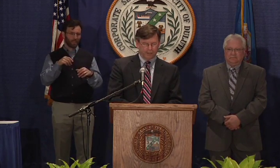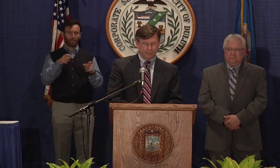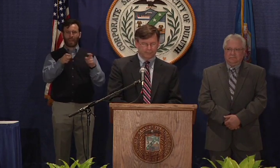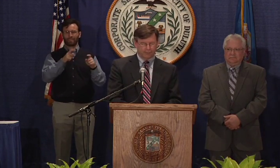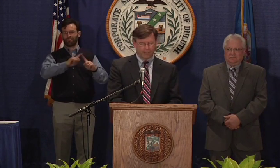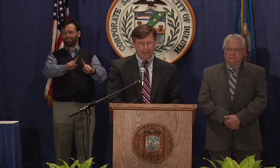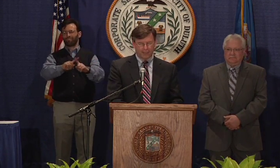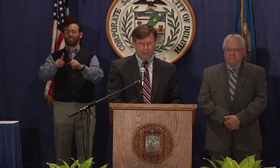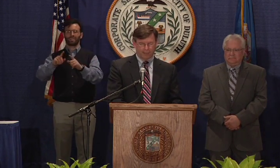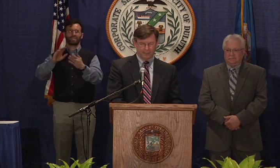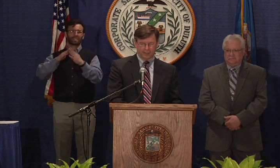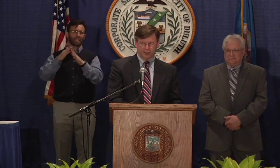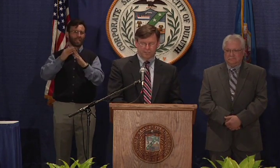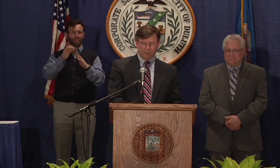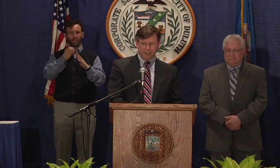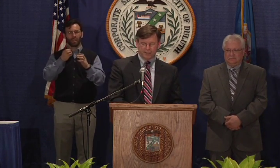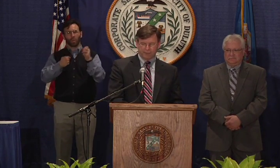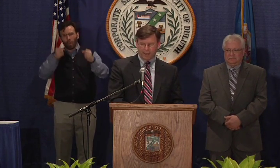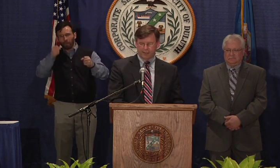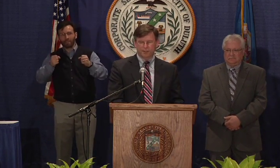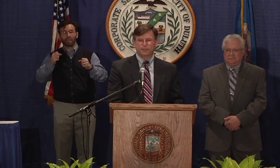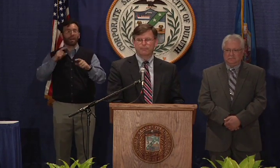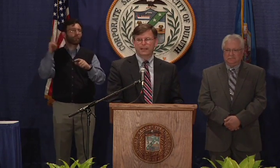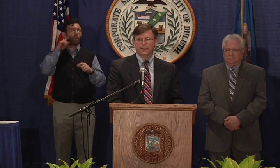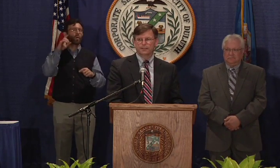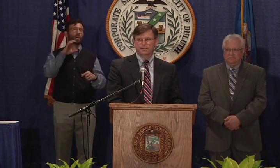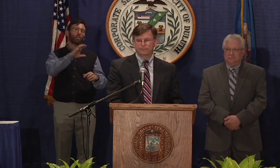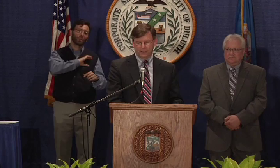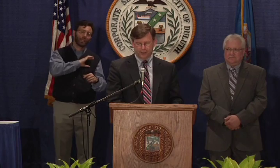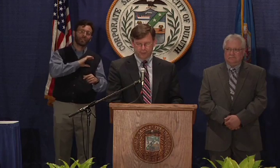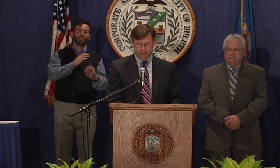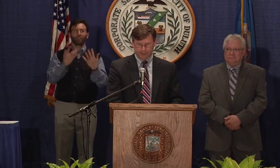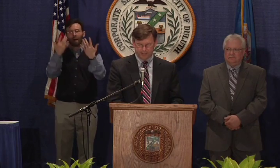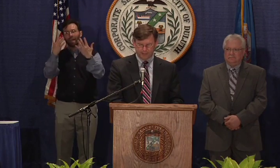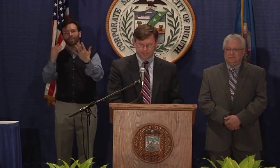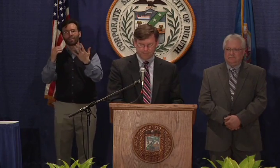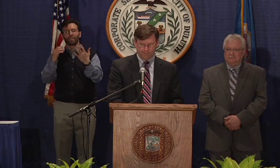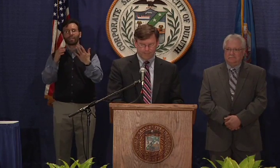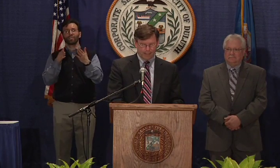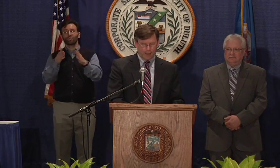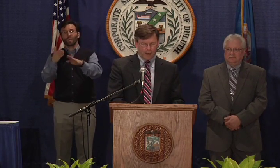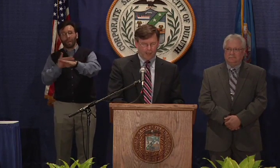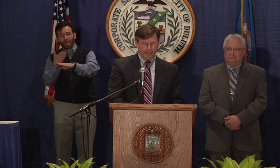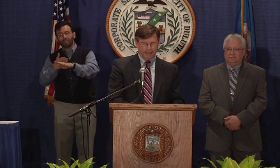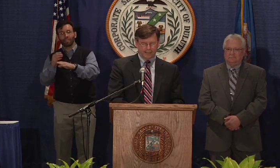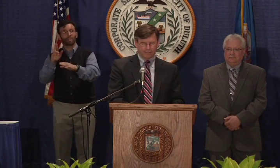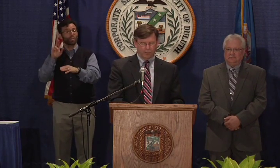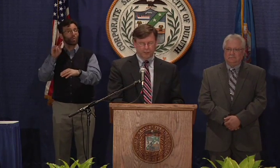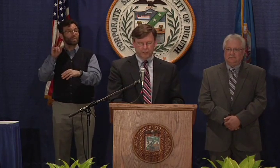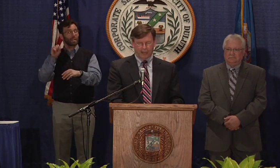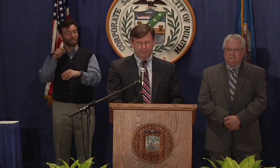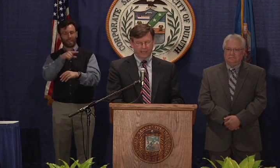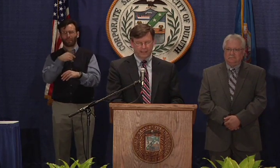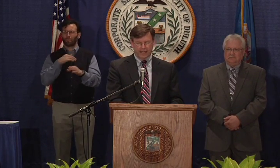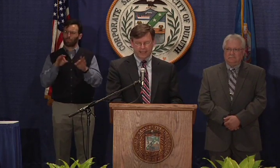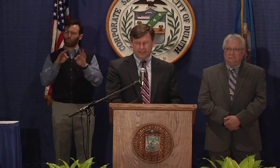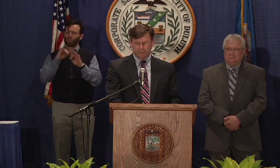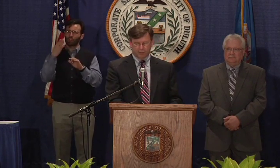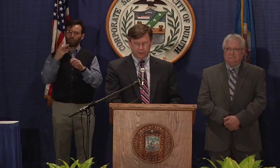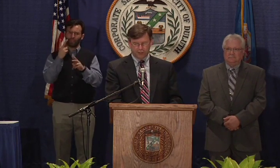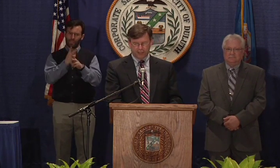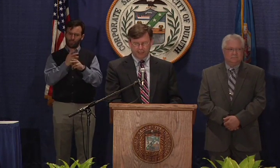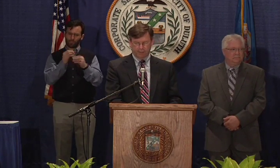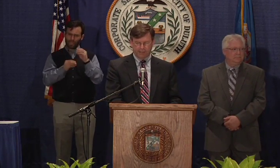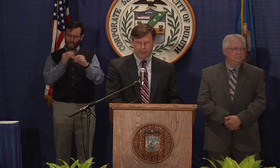and equipment for many departments such as police, fire, street maintenance, and utilities. Arlie has the important job of